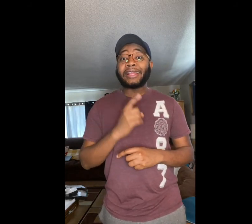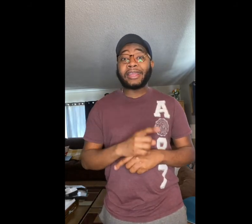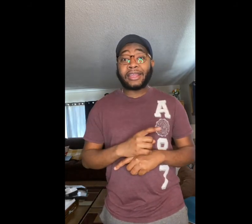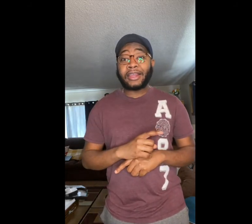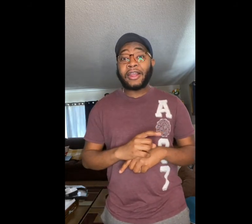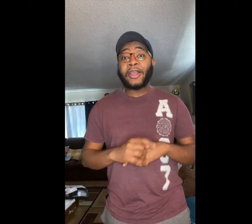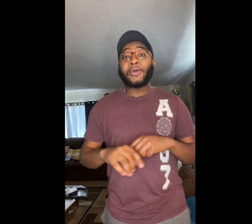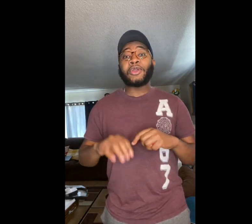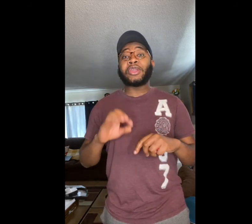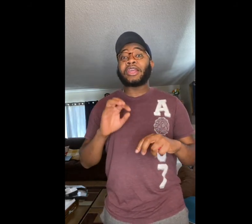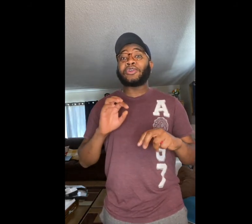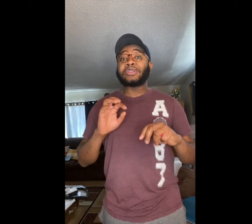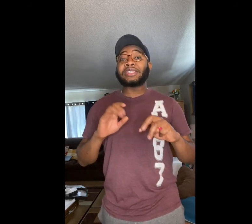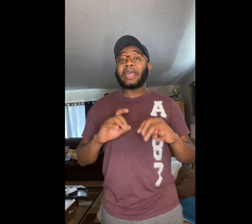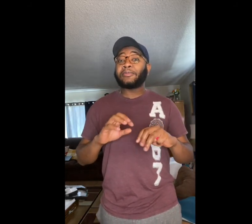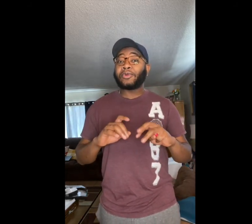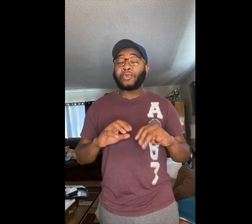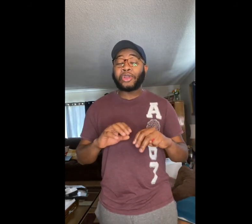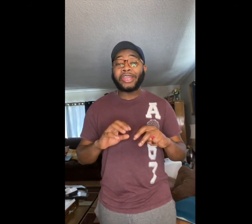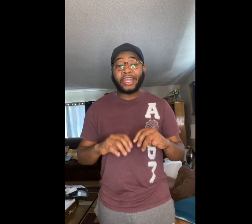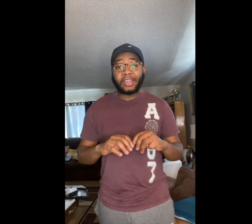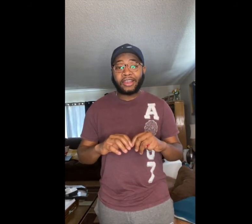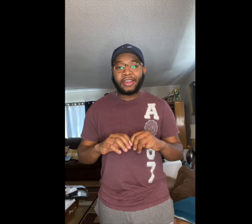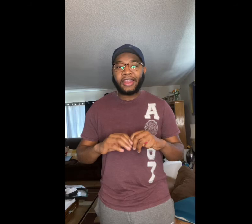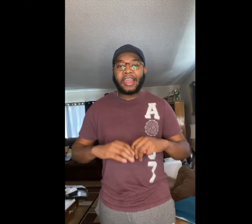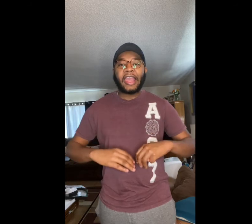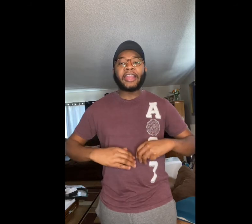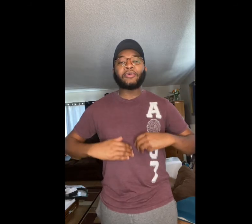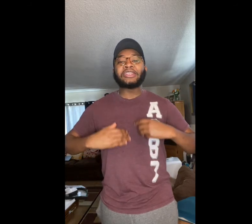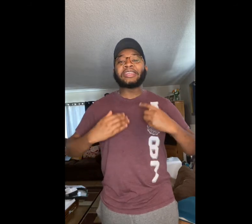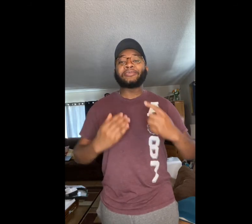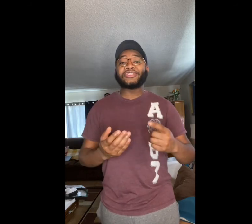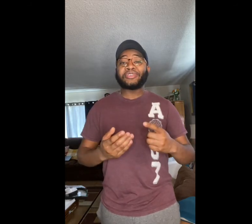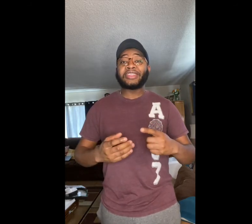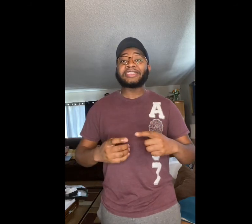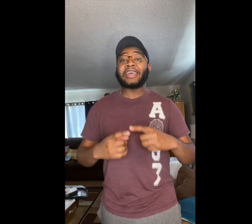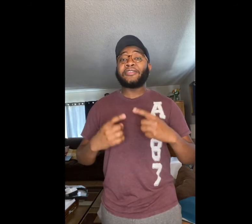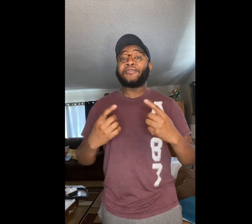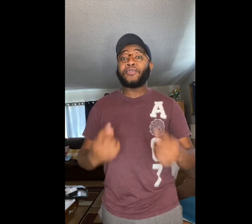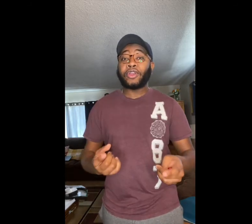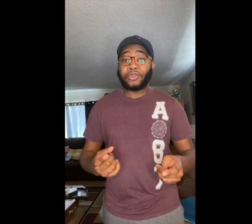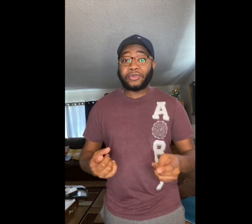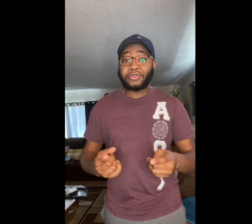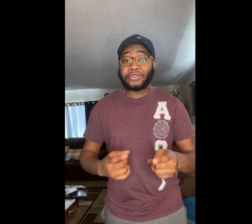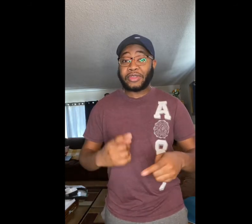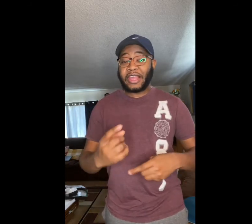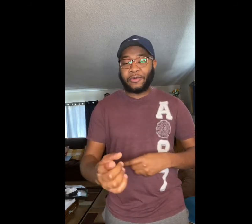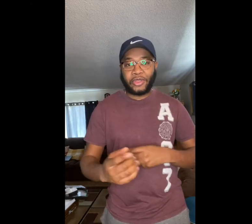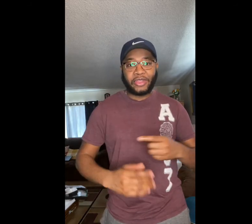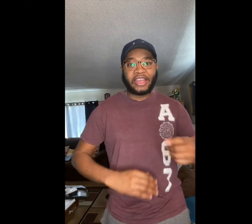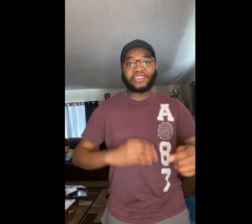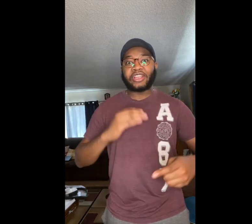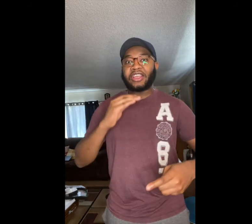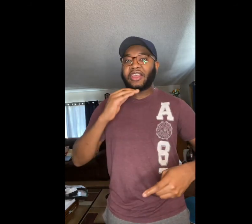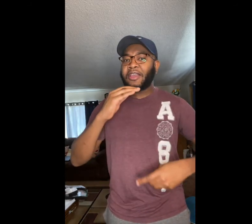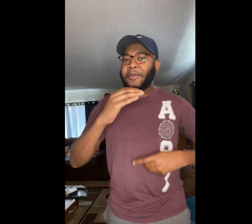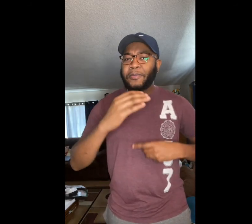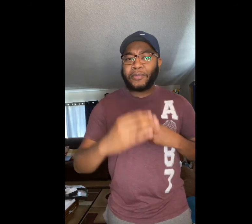link where you can go type a word in and it will demonstrate the sign for you. So that way you can actually